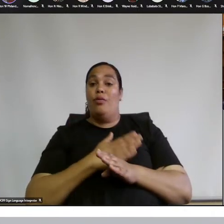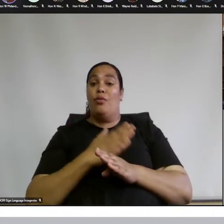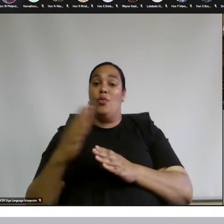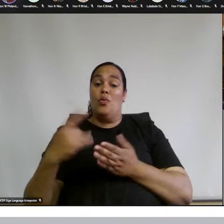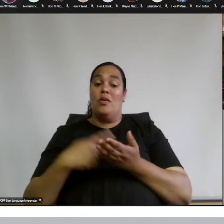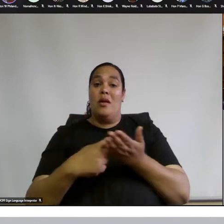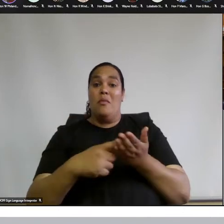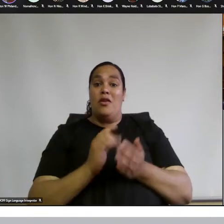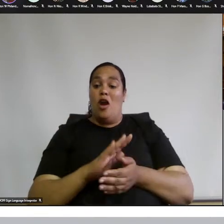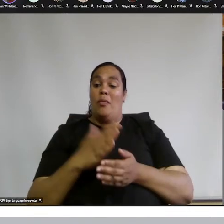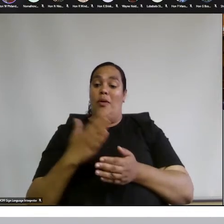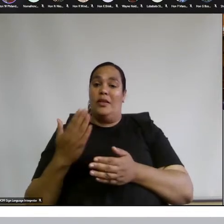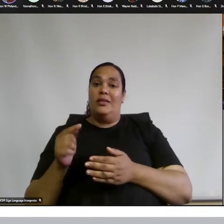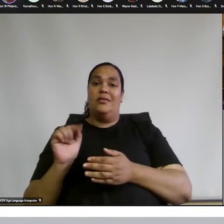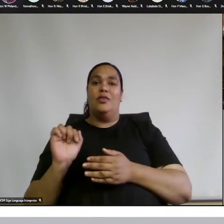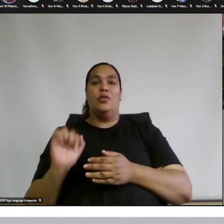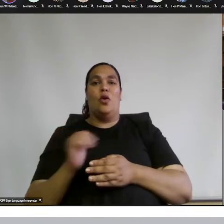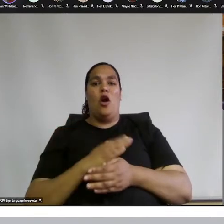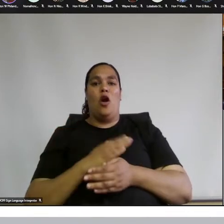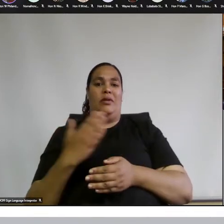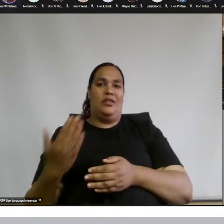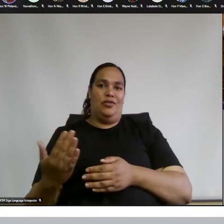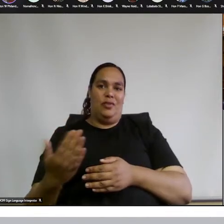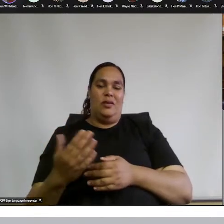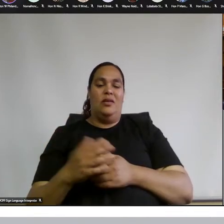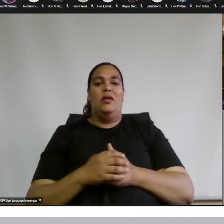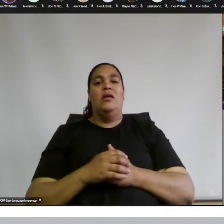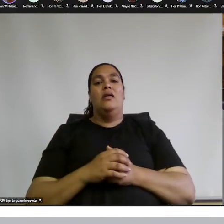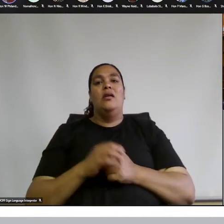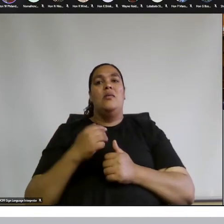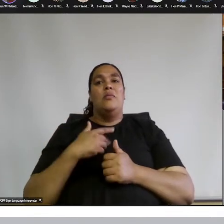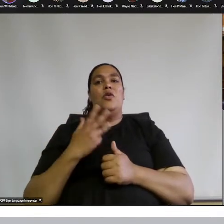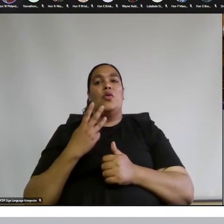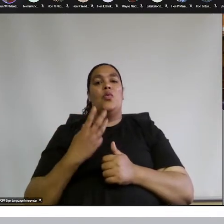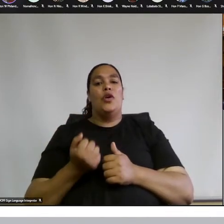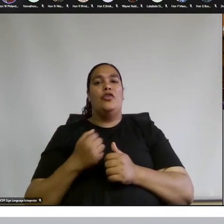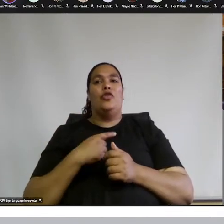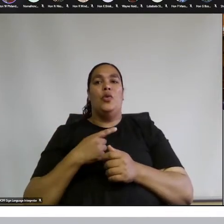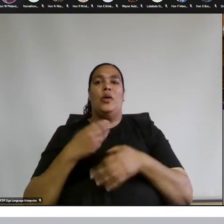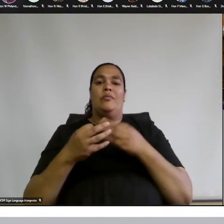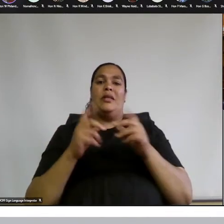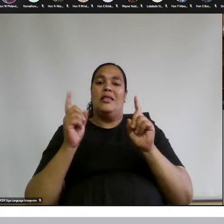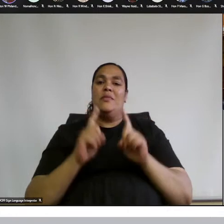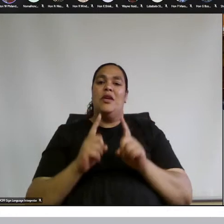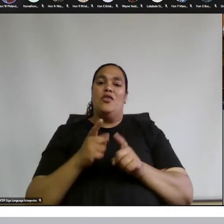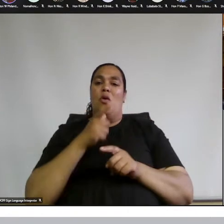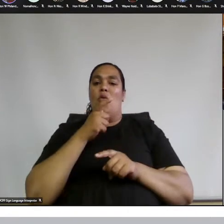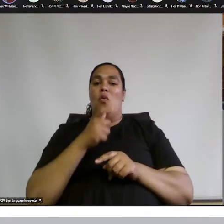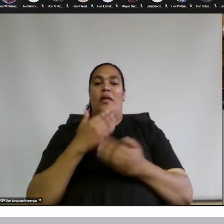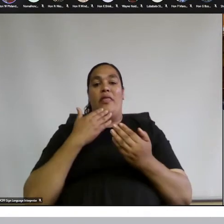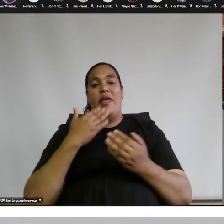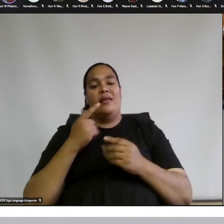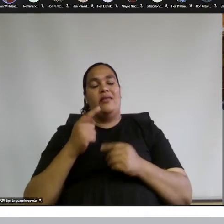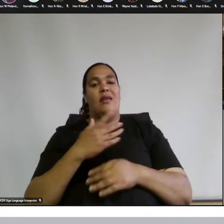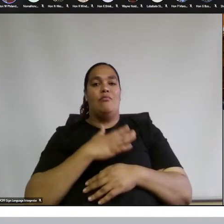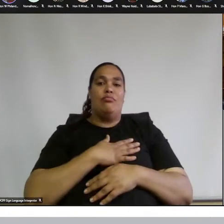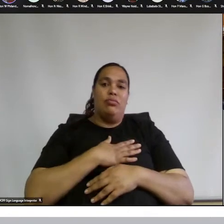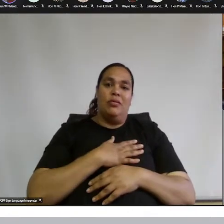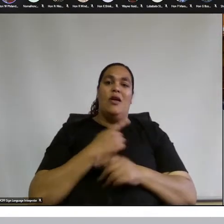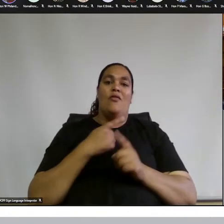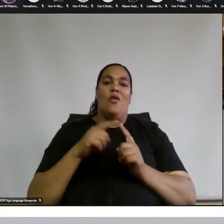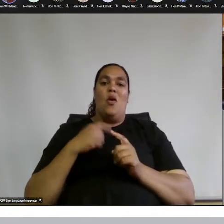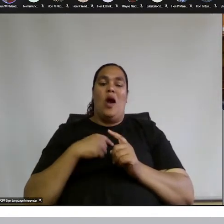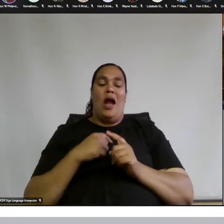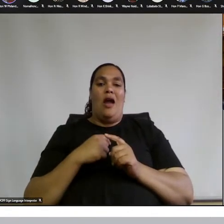debate, the opposition is the opposition is the opposition. I wish also to extend a special word of thanks and appreciation to